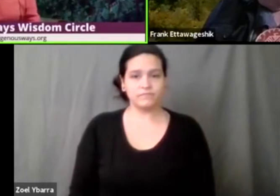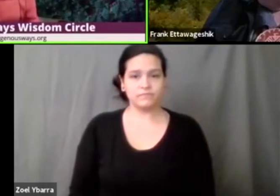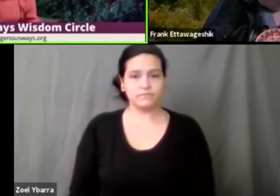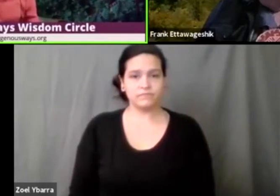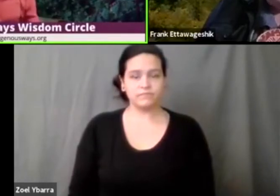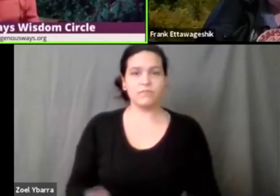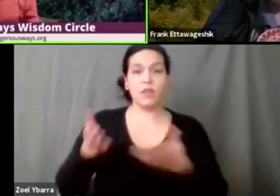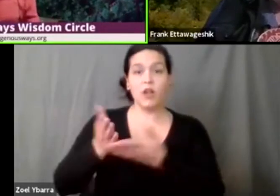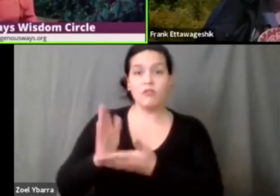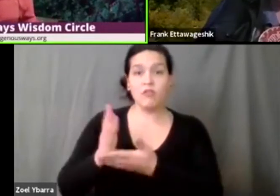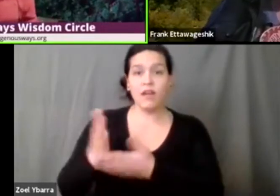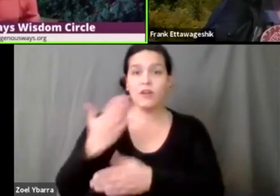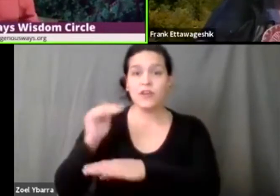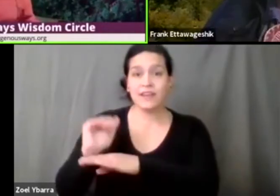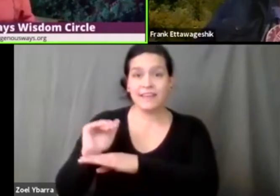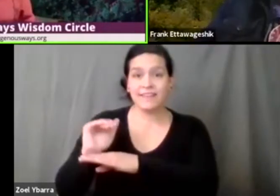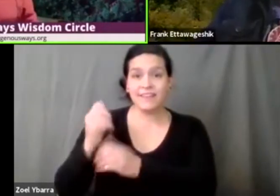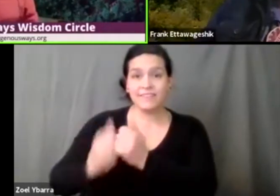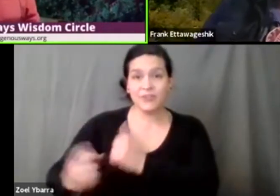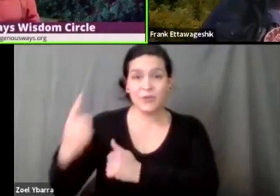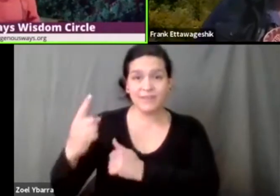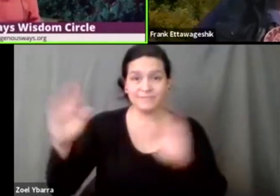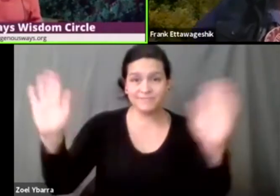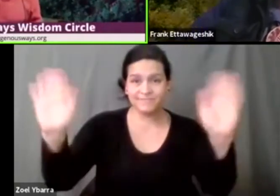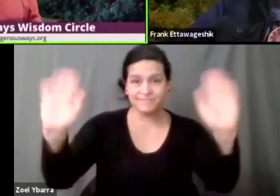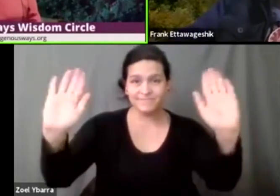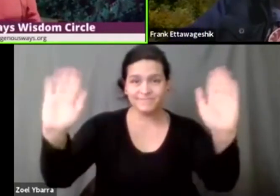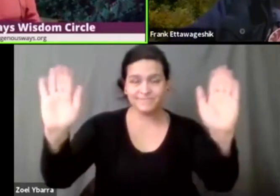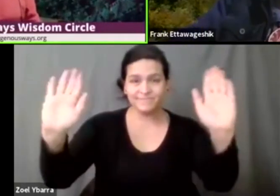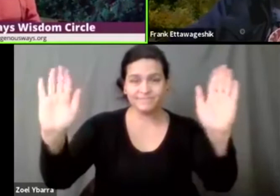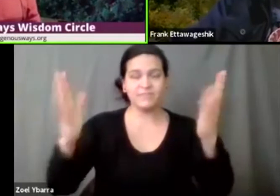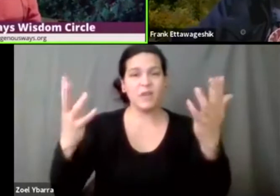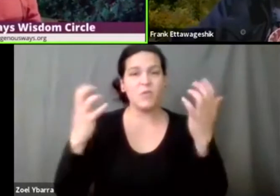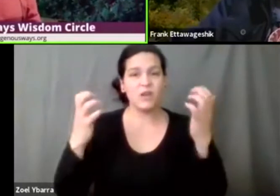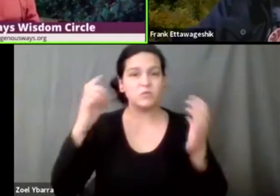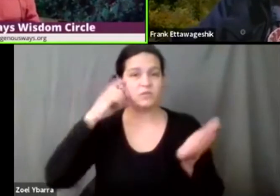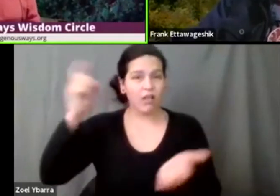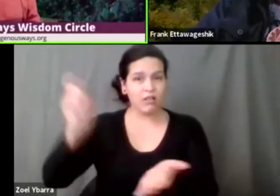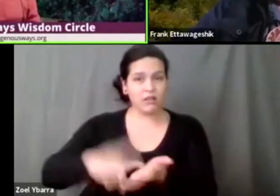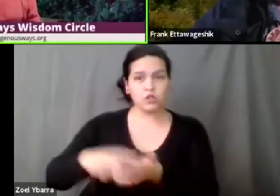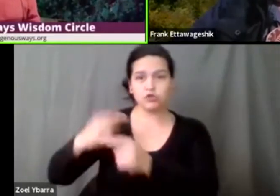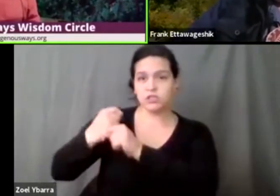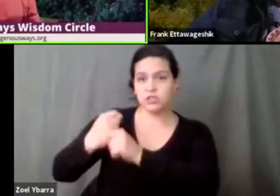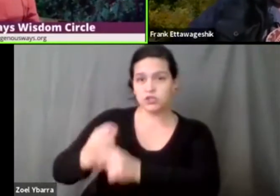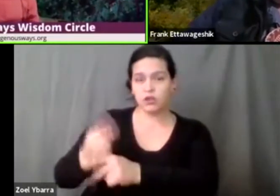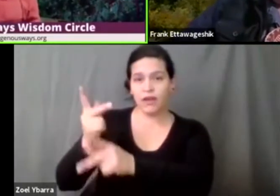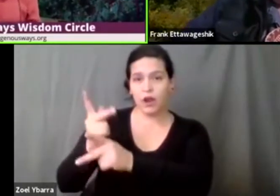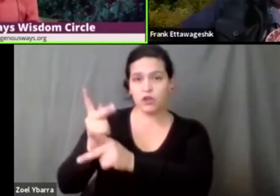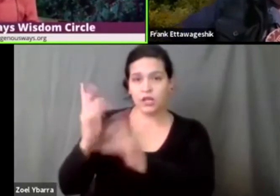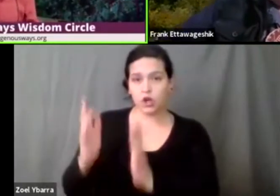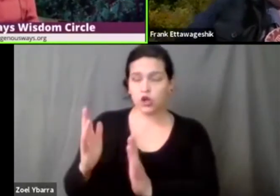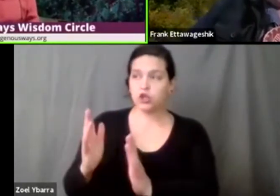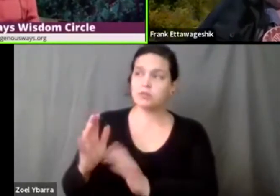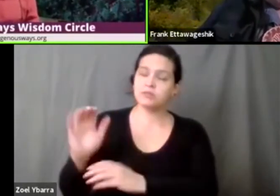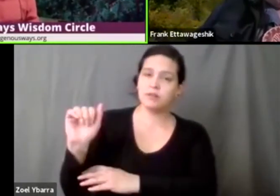All right, a very good evening, everyone. Hello, hello. I would like to acknowledge traditional caretakers and